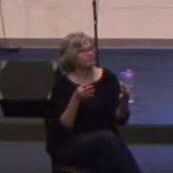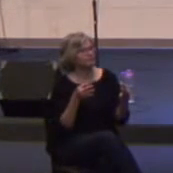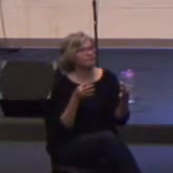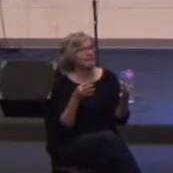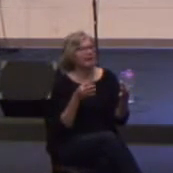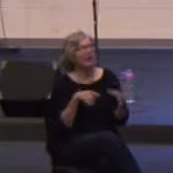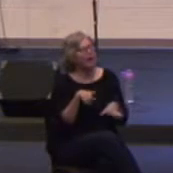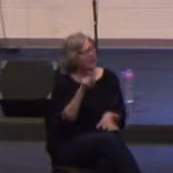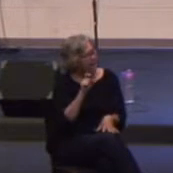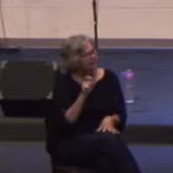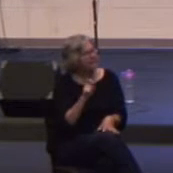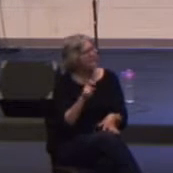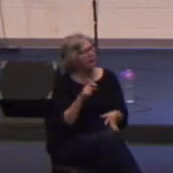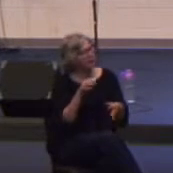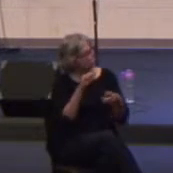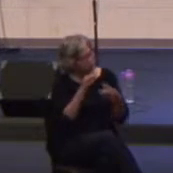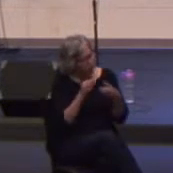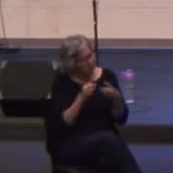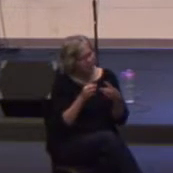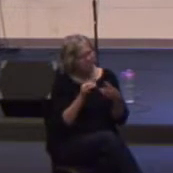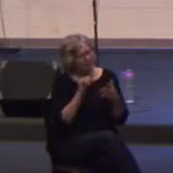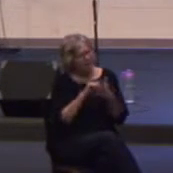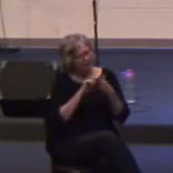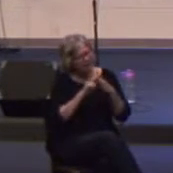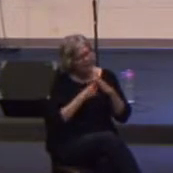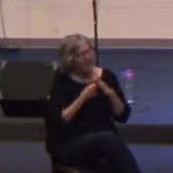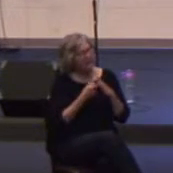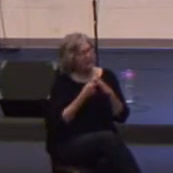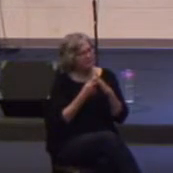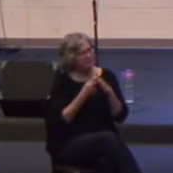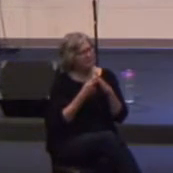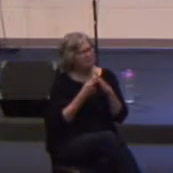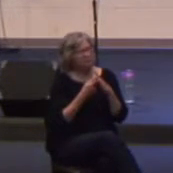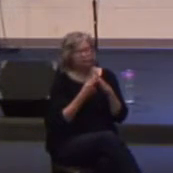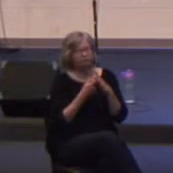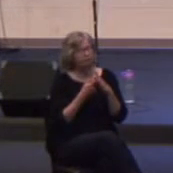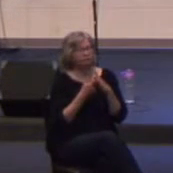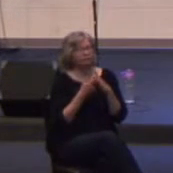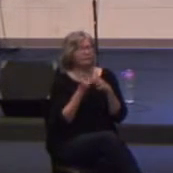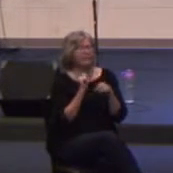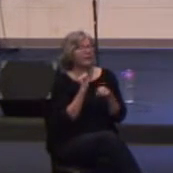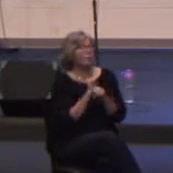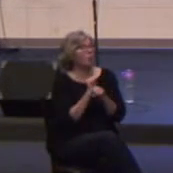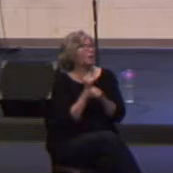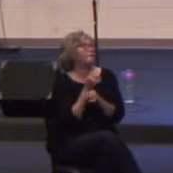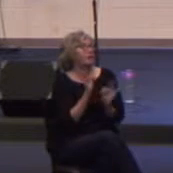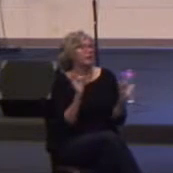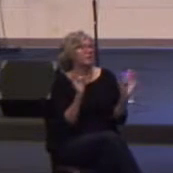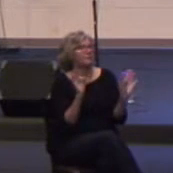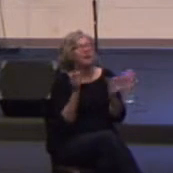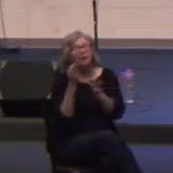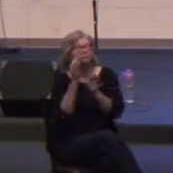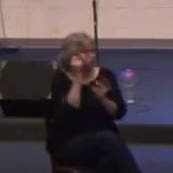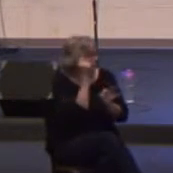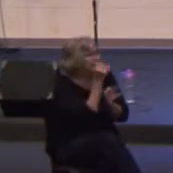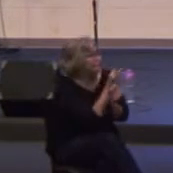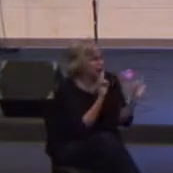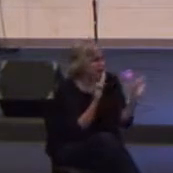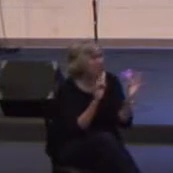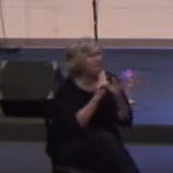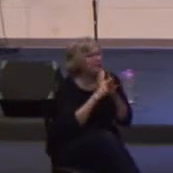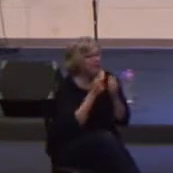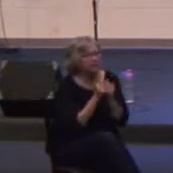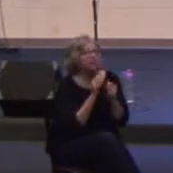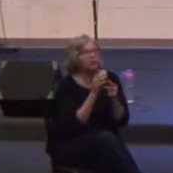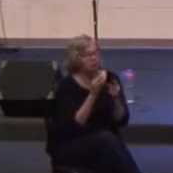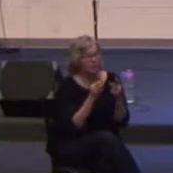a necessary choice that is the beginning of any work of freedom. We explored how freedom always begins with a choice. And here's